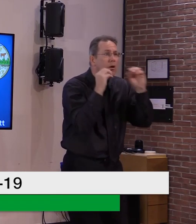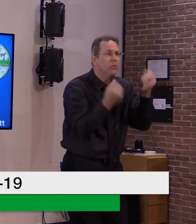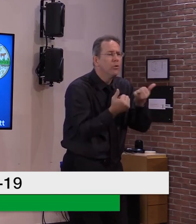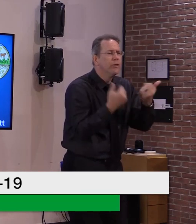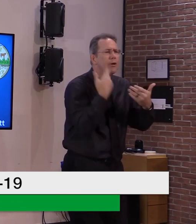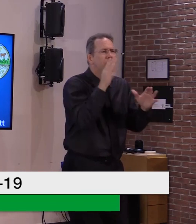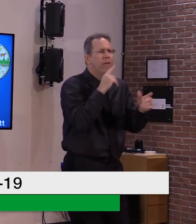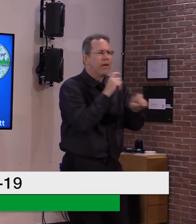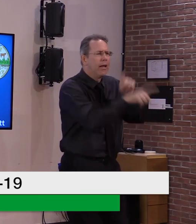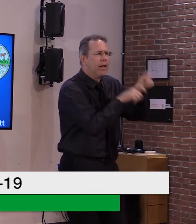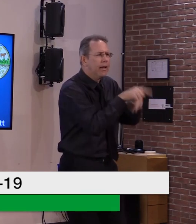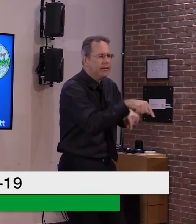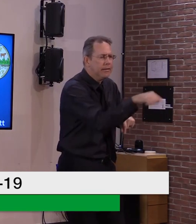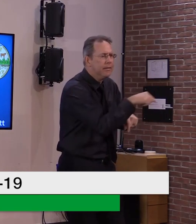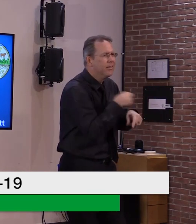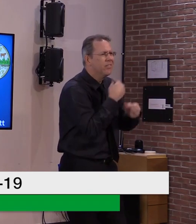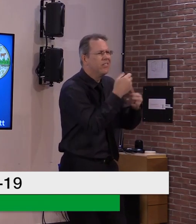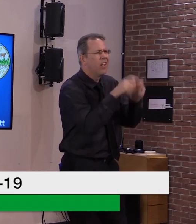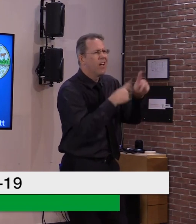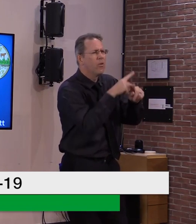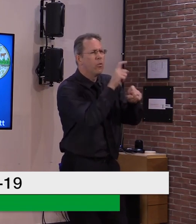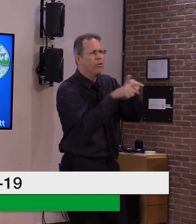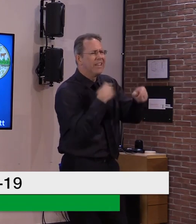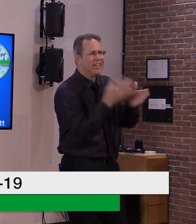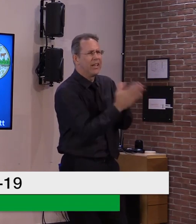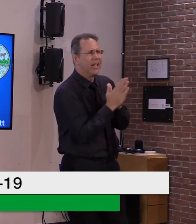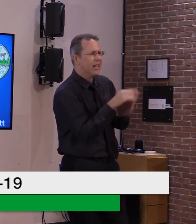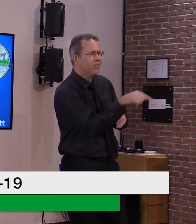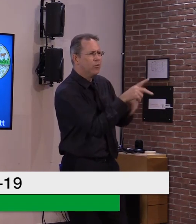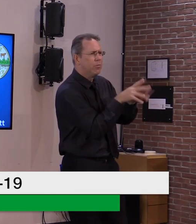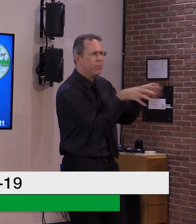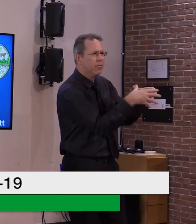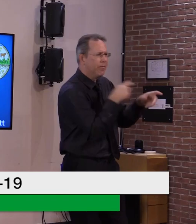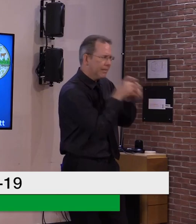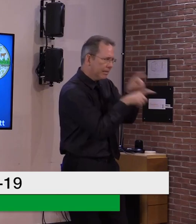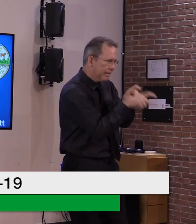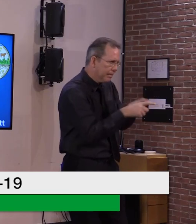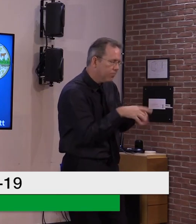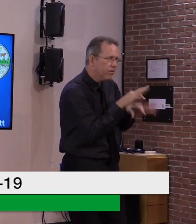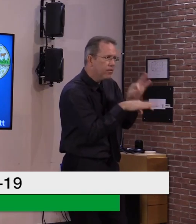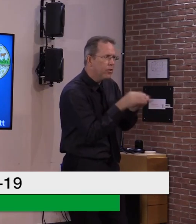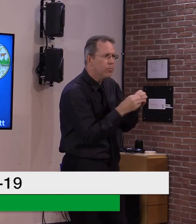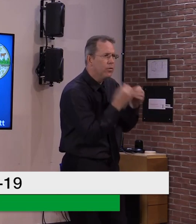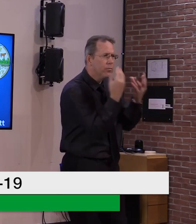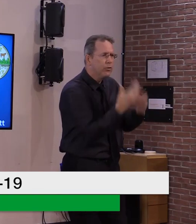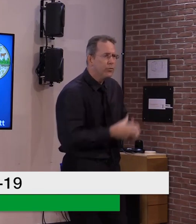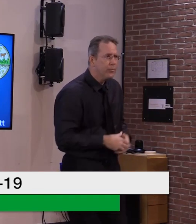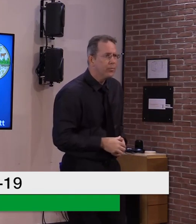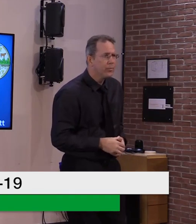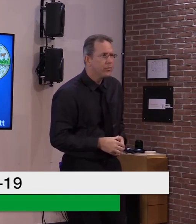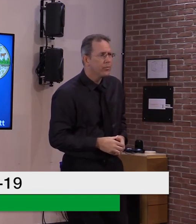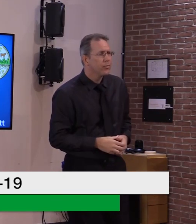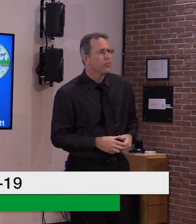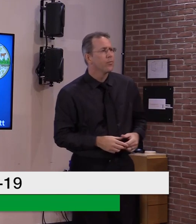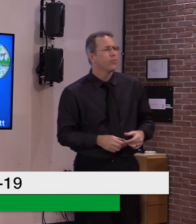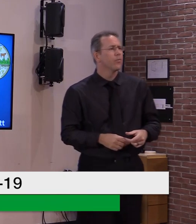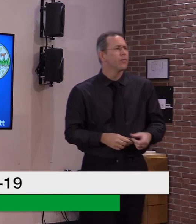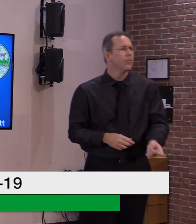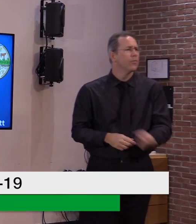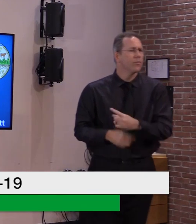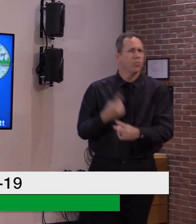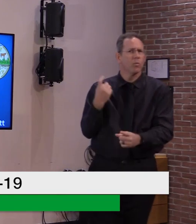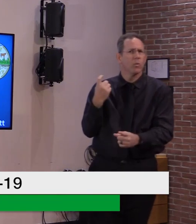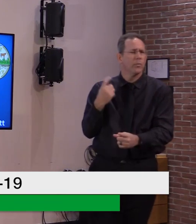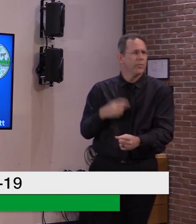um thank you and then one other quick question any initial takeaways from the school surveillance testing that was